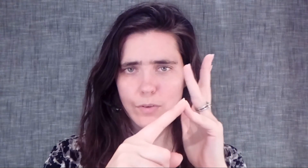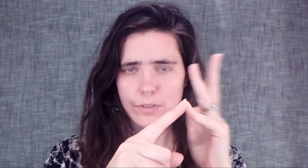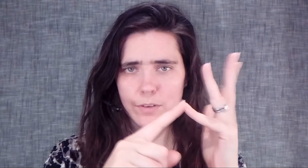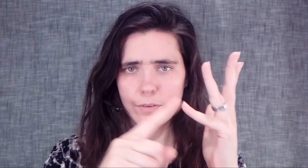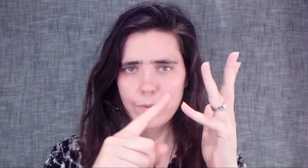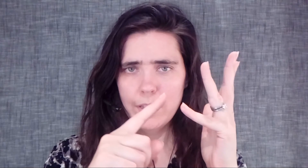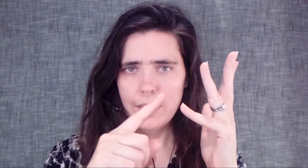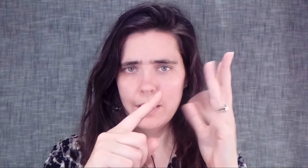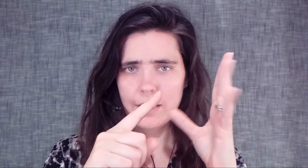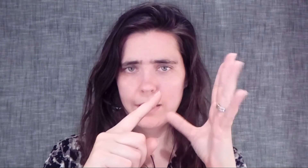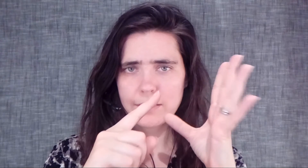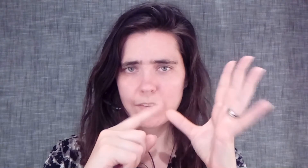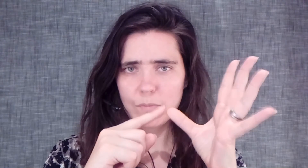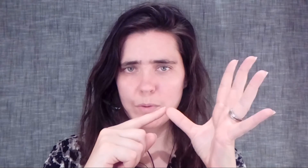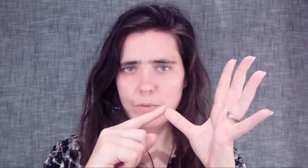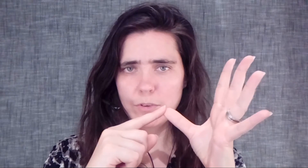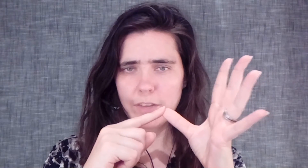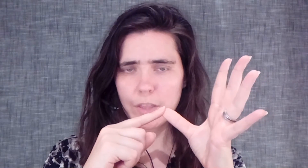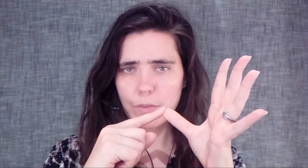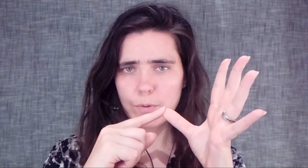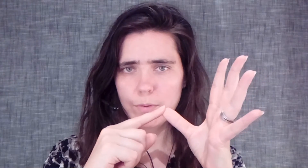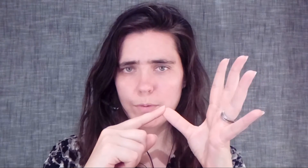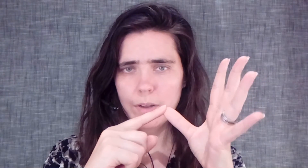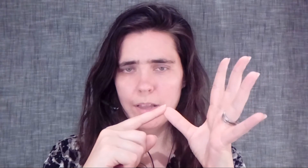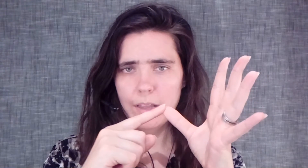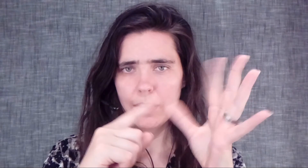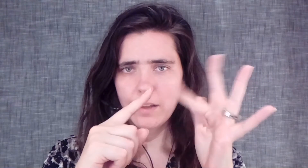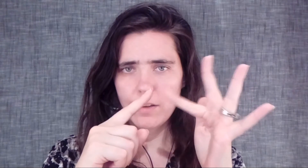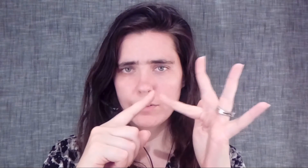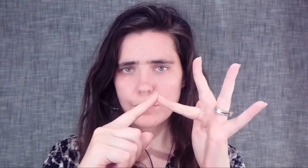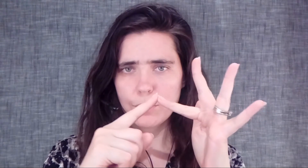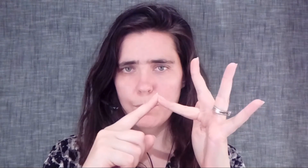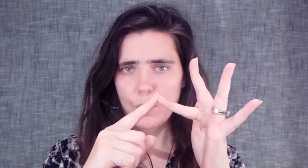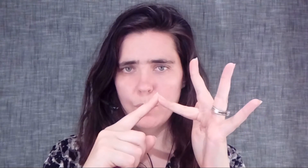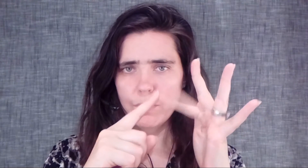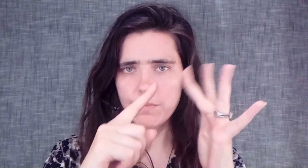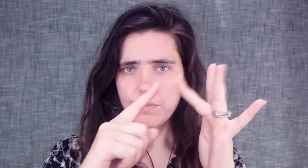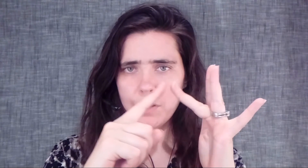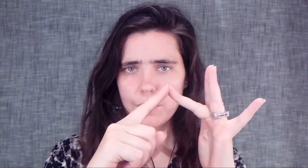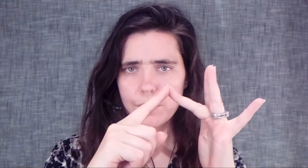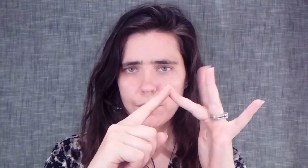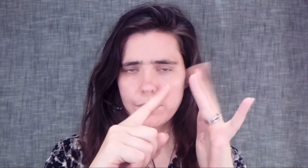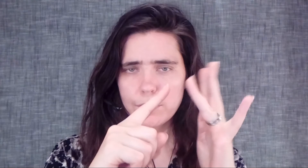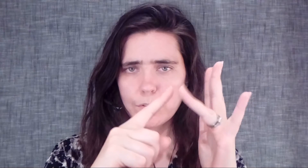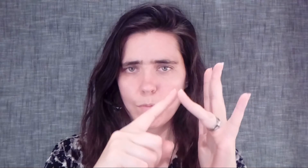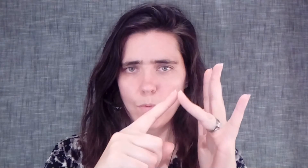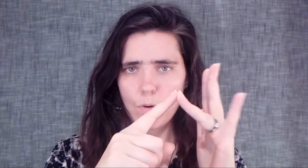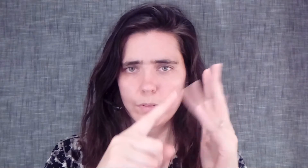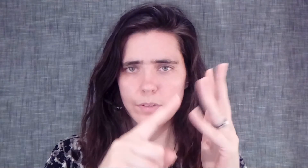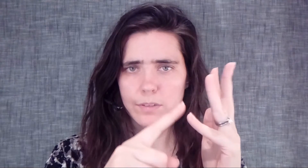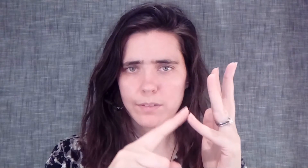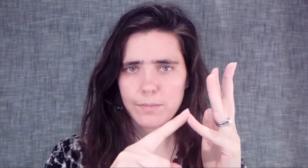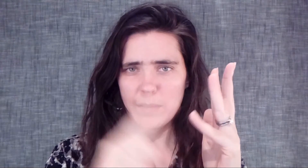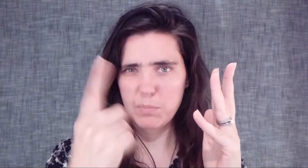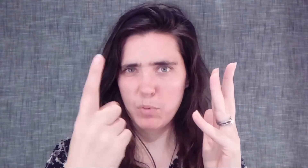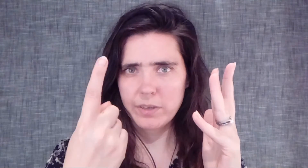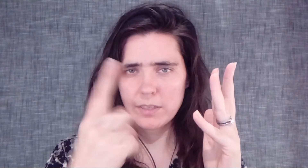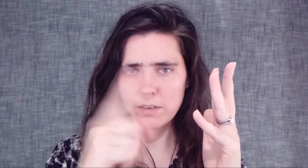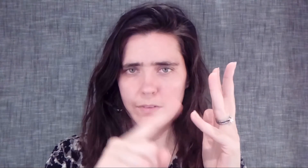also, as I've been moving through, I also move the finger towards my pointing